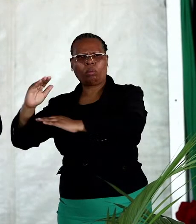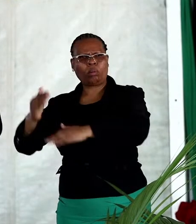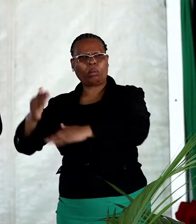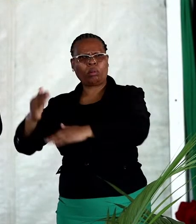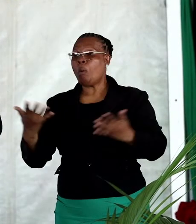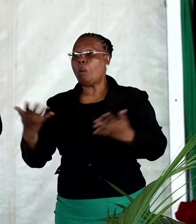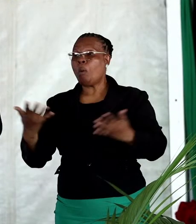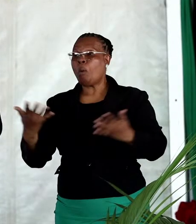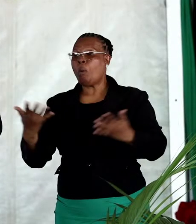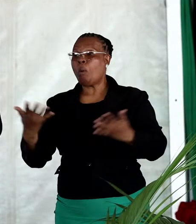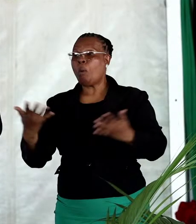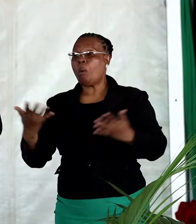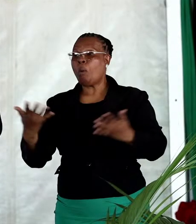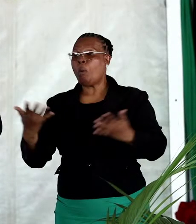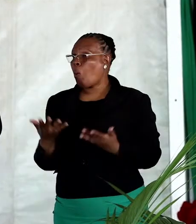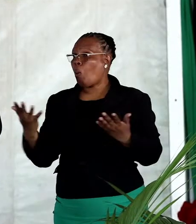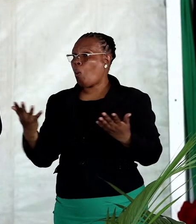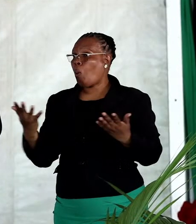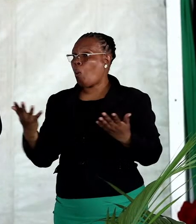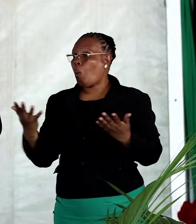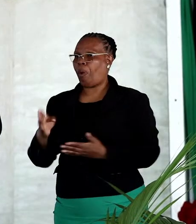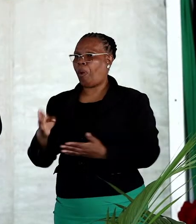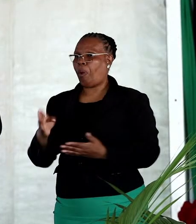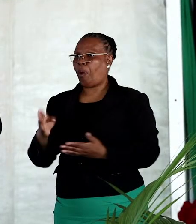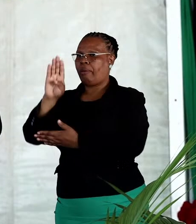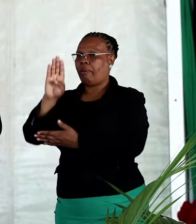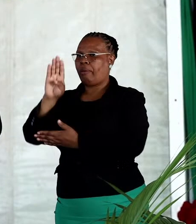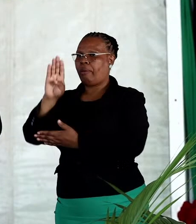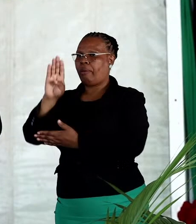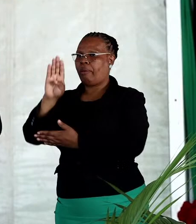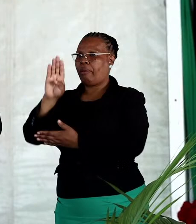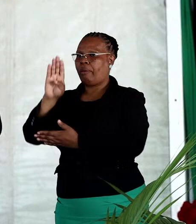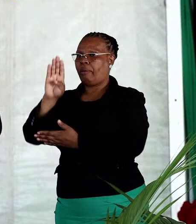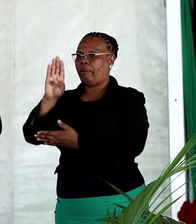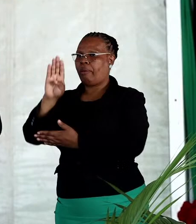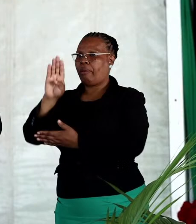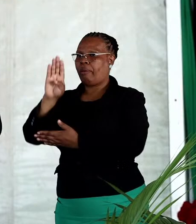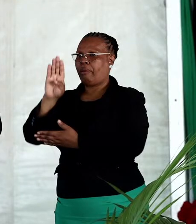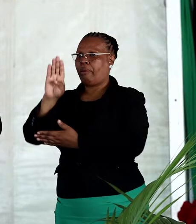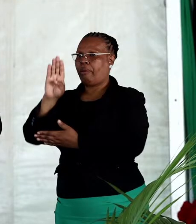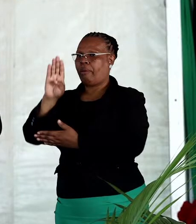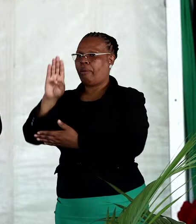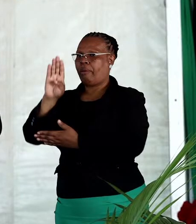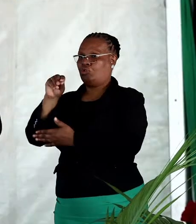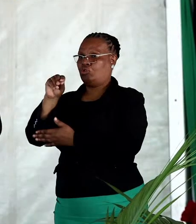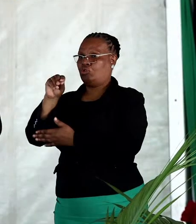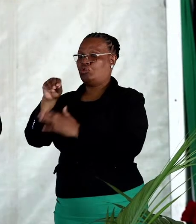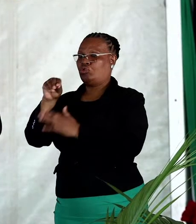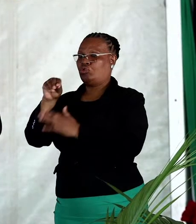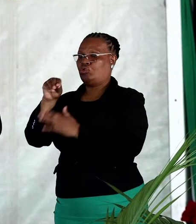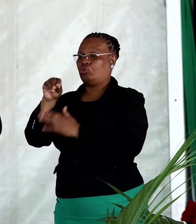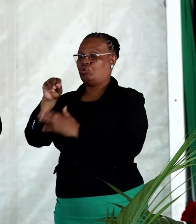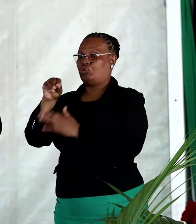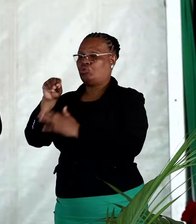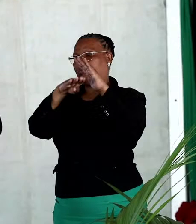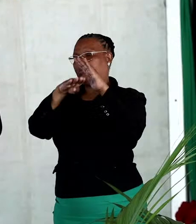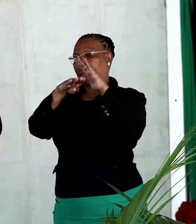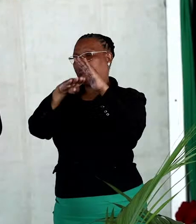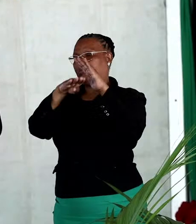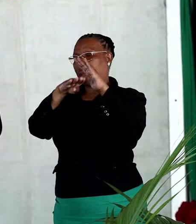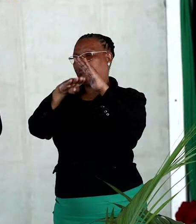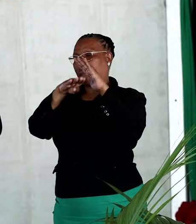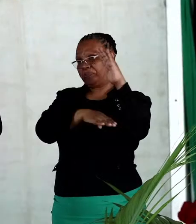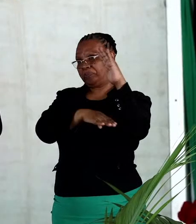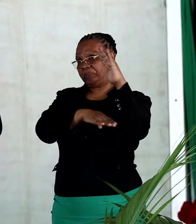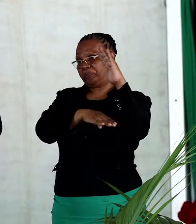a community, as a province, and as a nation to commemorate the 31st anniversary of the Bhisho Massacre, an event that